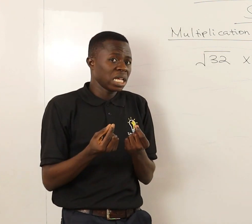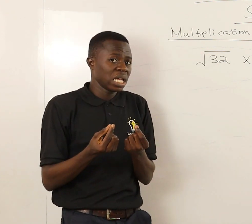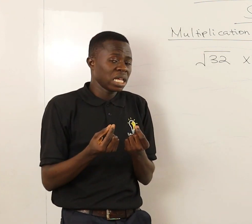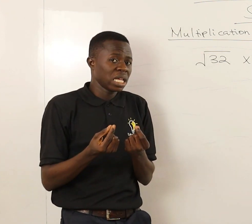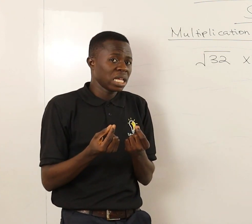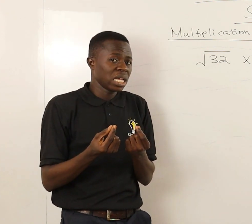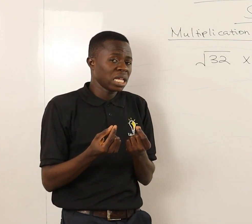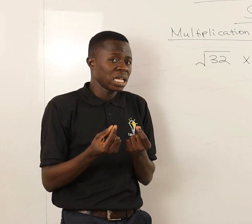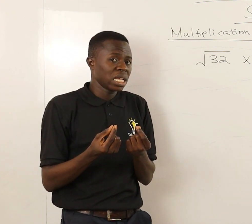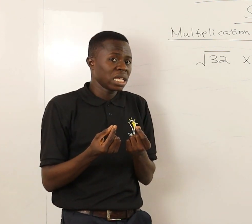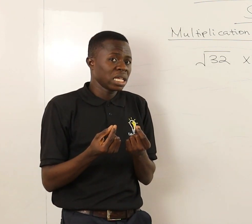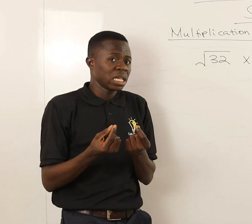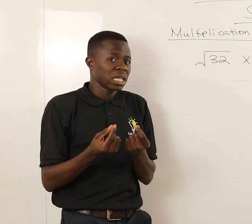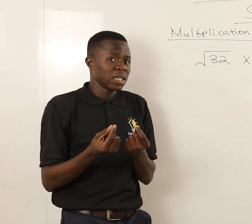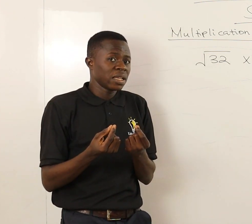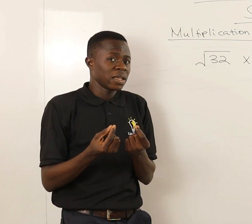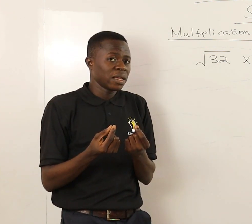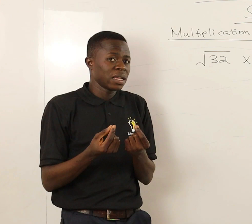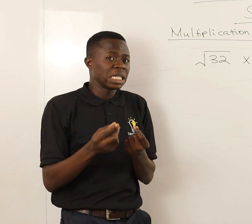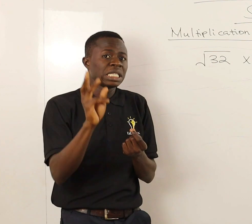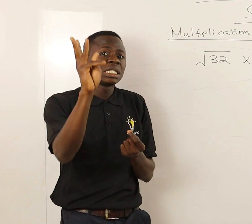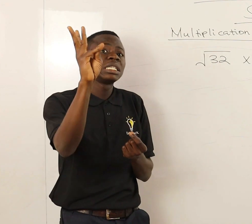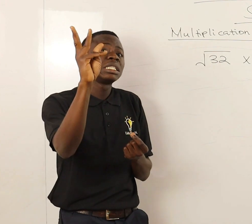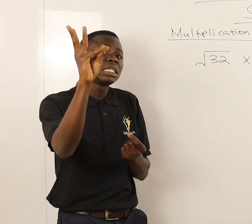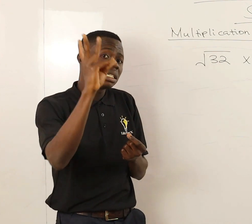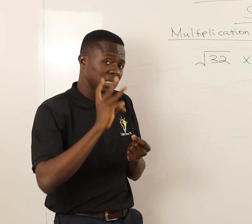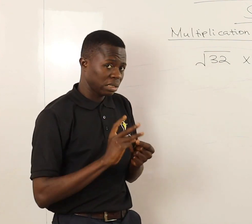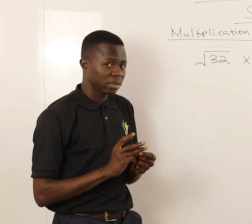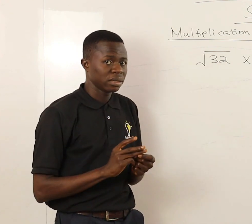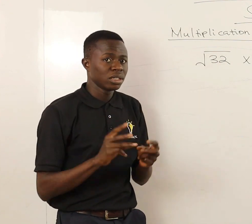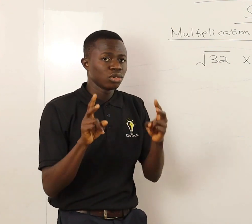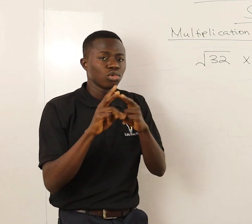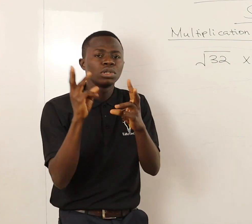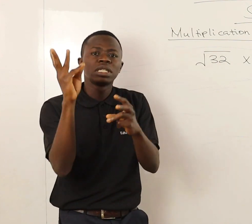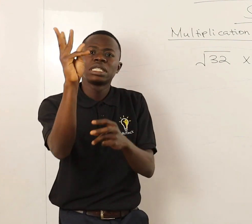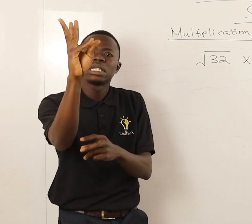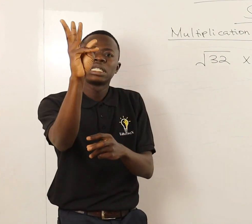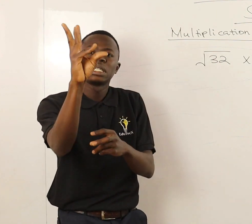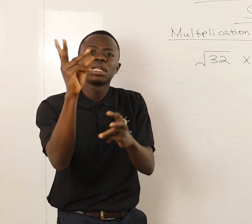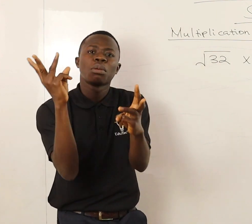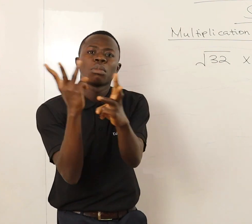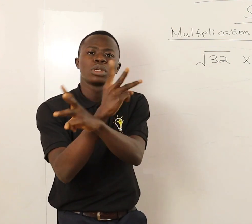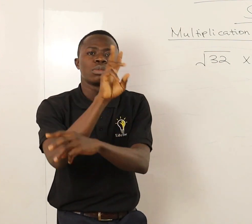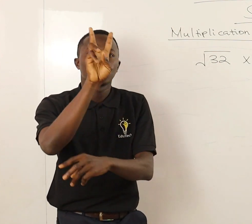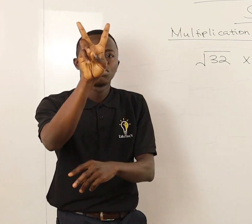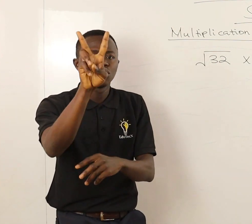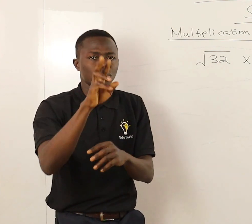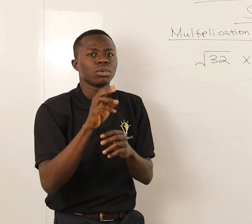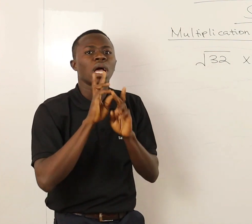such sets, what we do is we look for a number which is a perfect square and multiply it by another number to get that